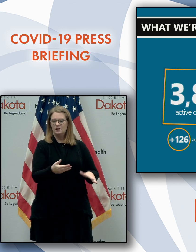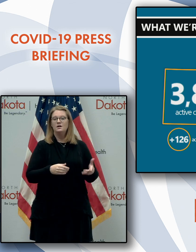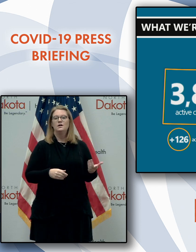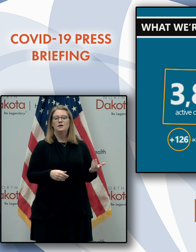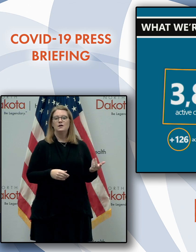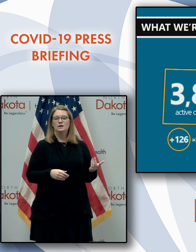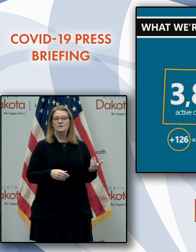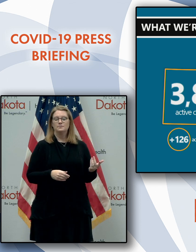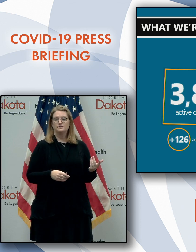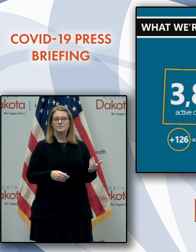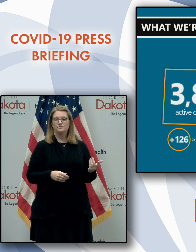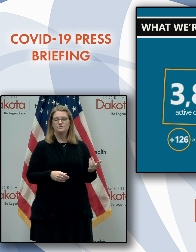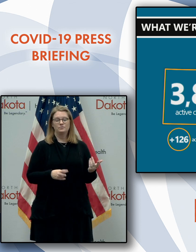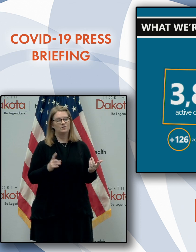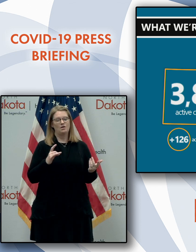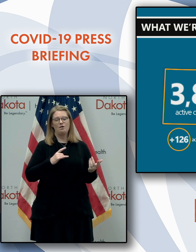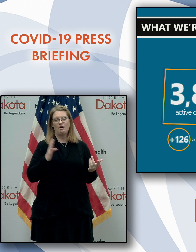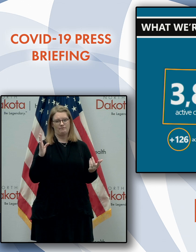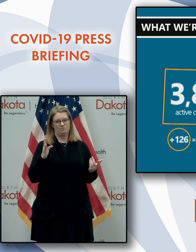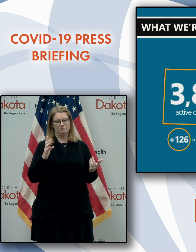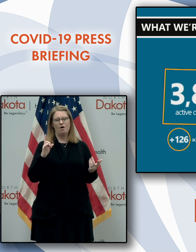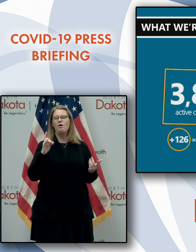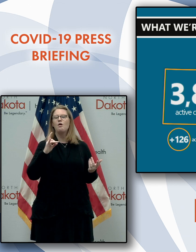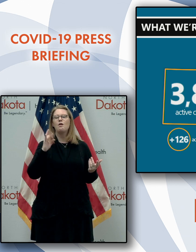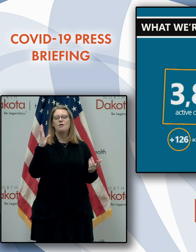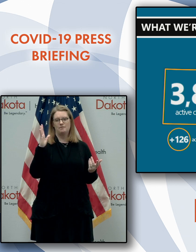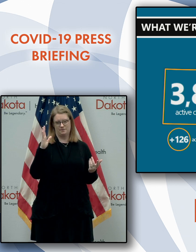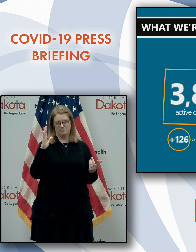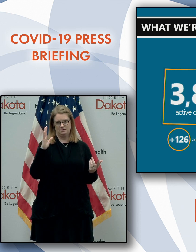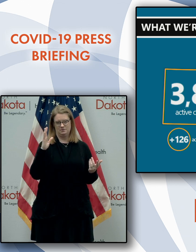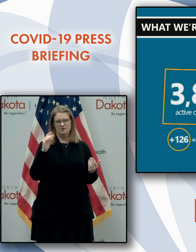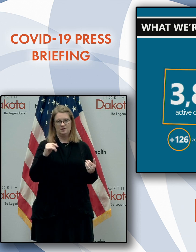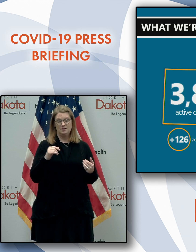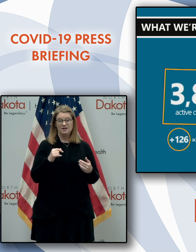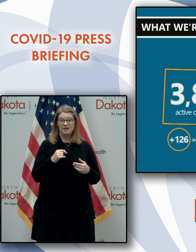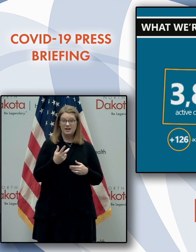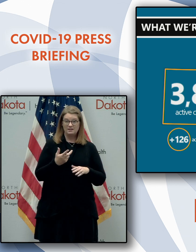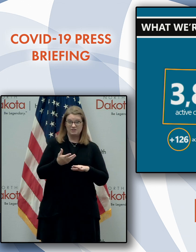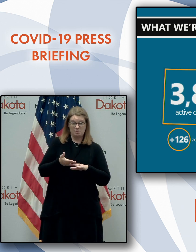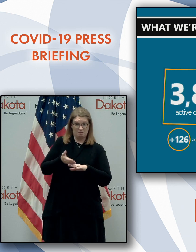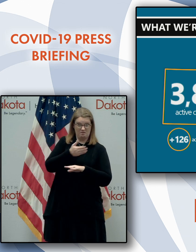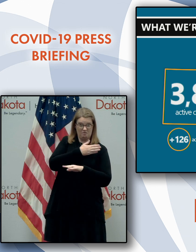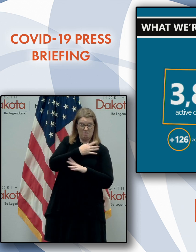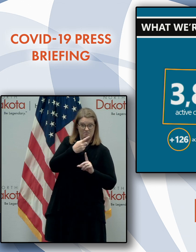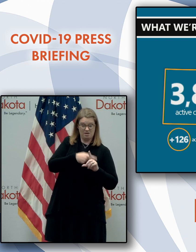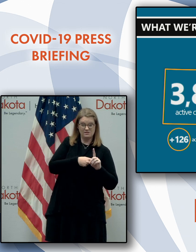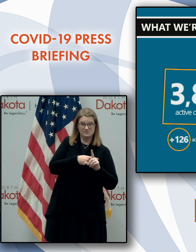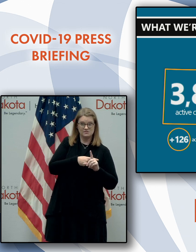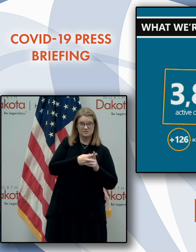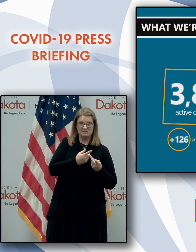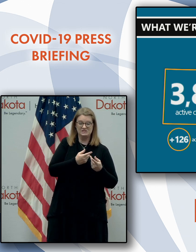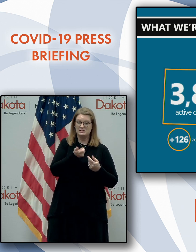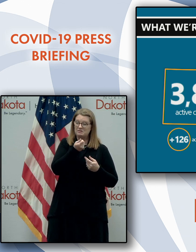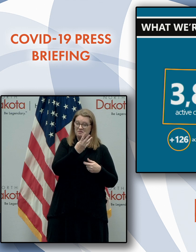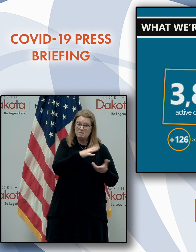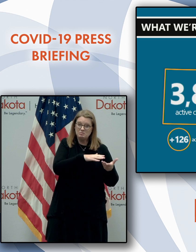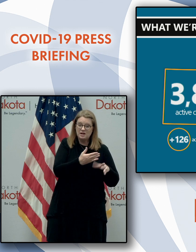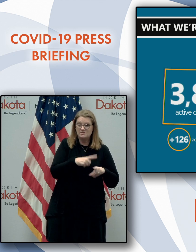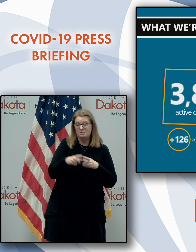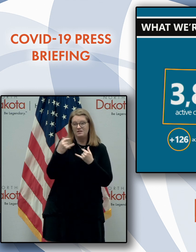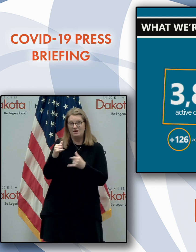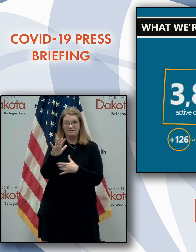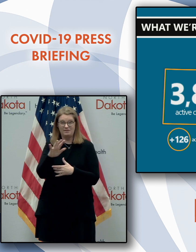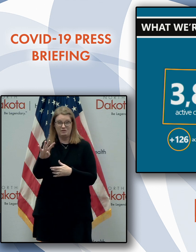is a tragedy in the sense that that's more than we had in some of the months earlier on during this